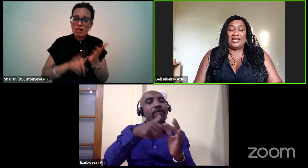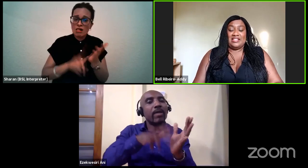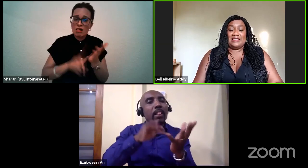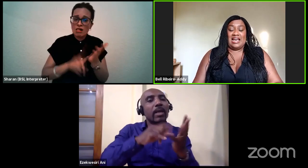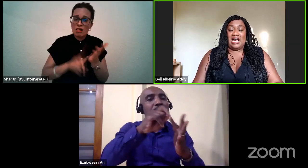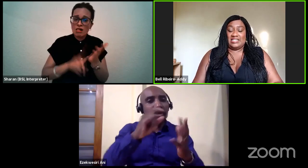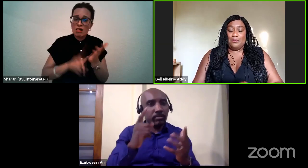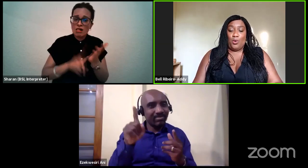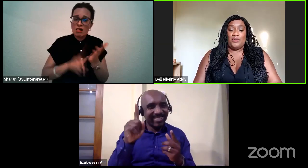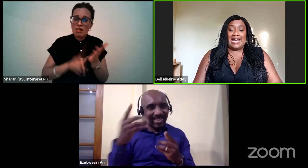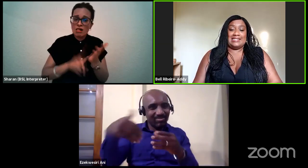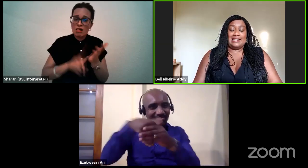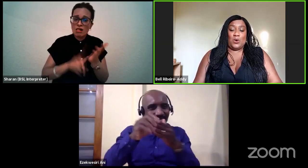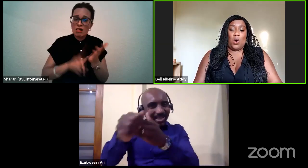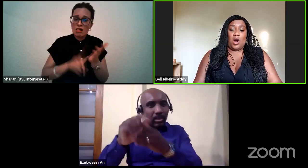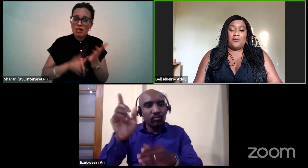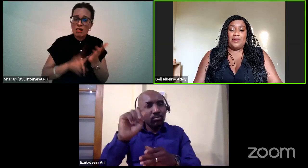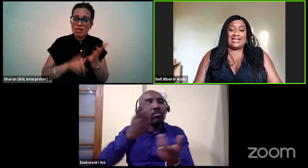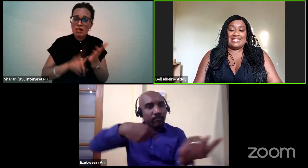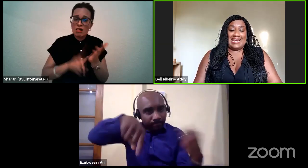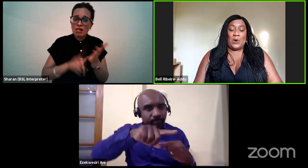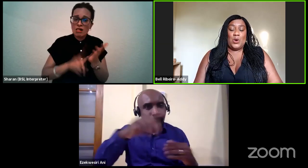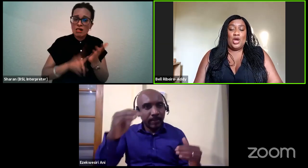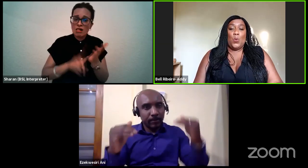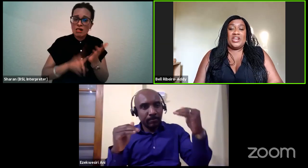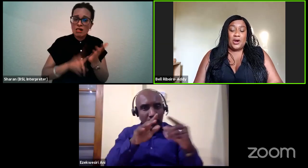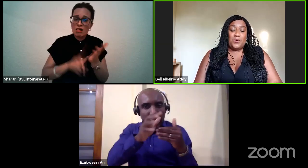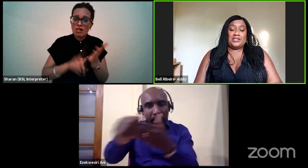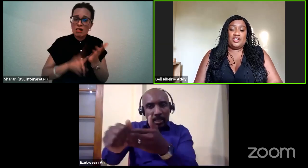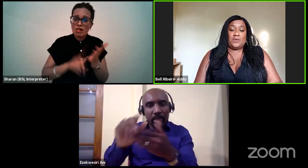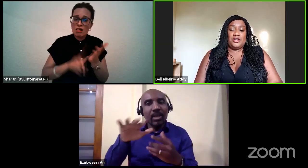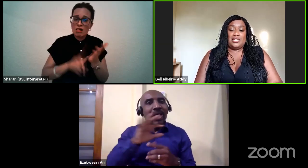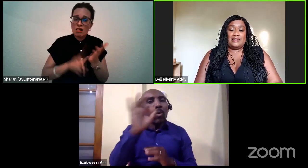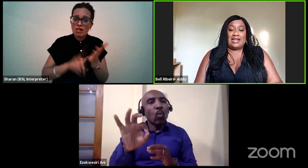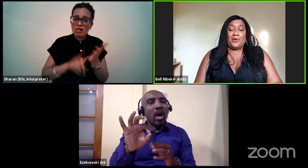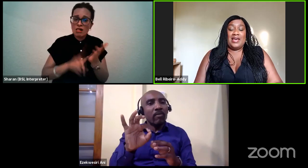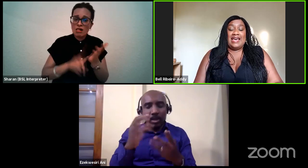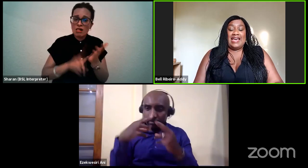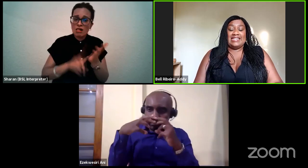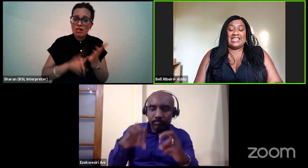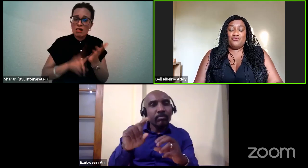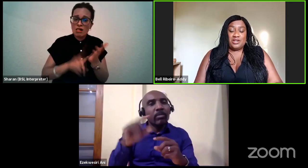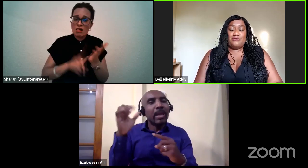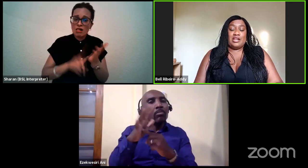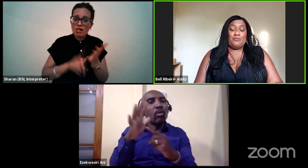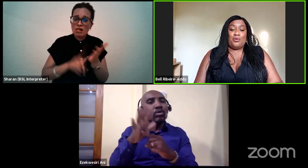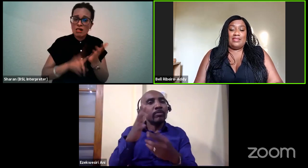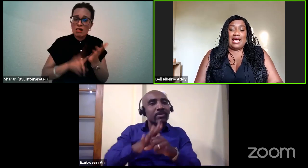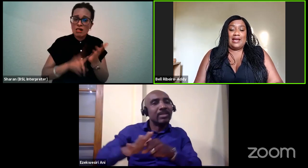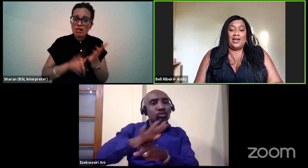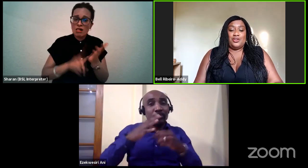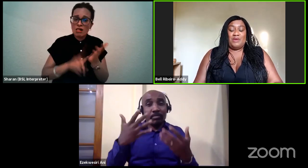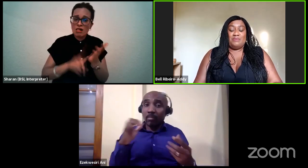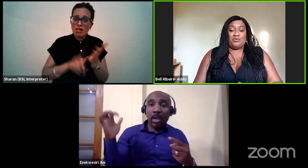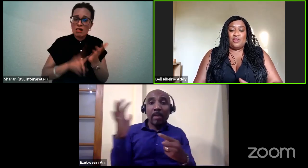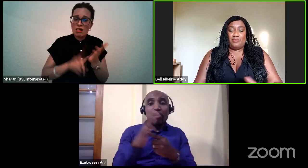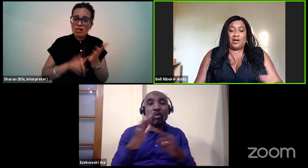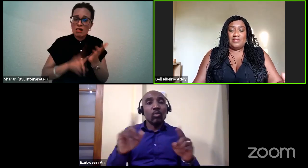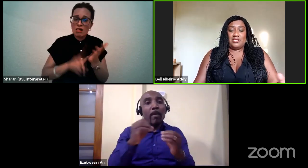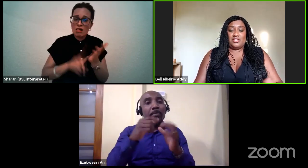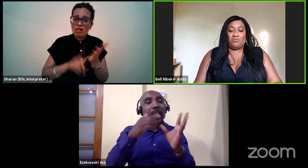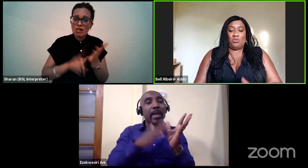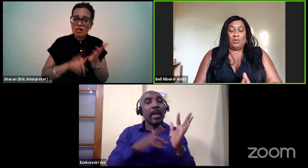But as important as this inquiry is now, we know what the situation is now. It's really, really important that BAME people